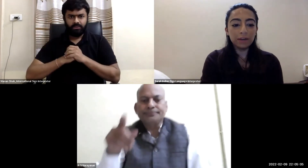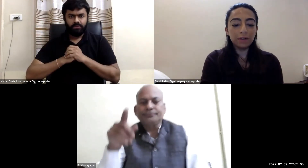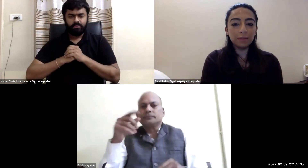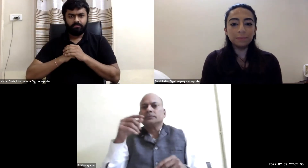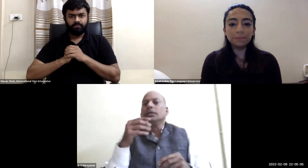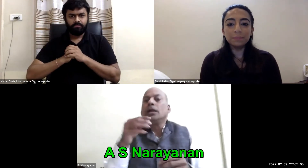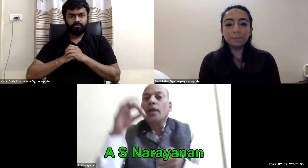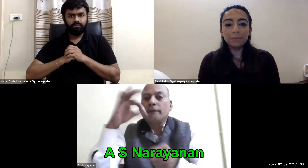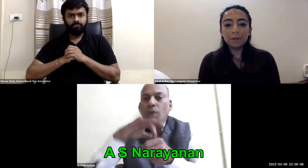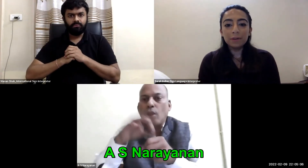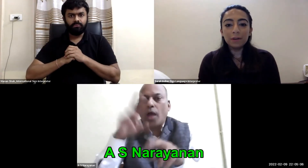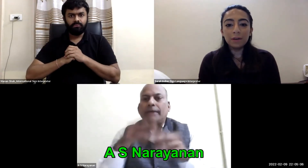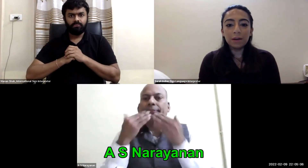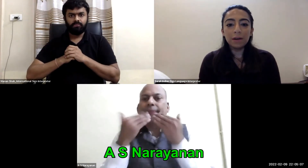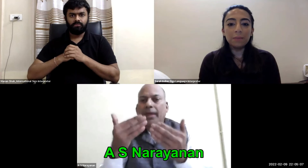All right.